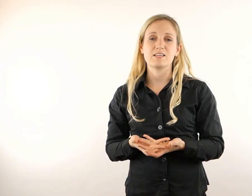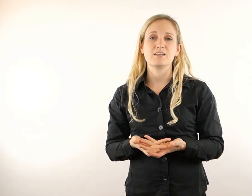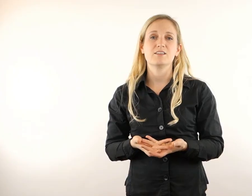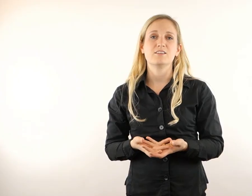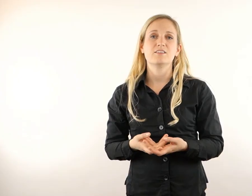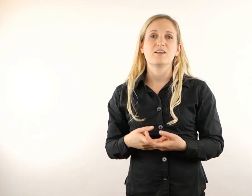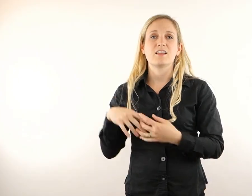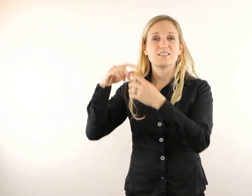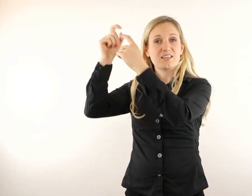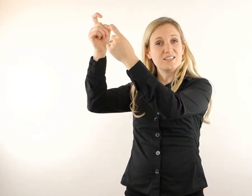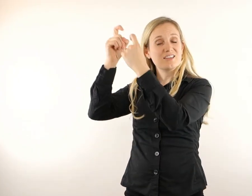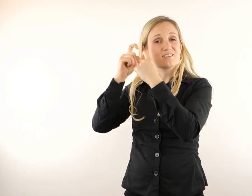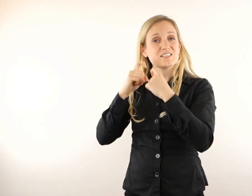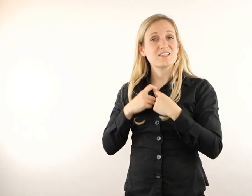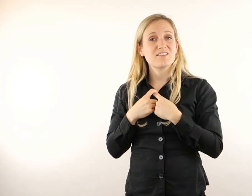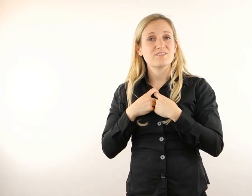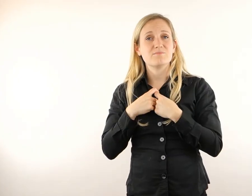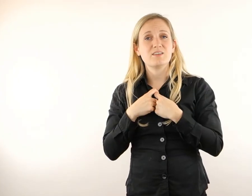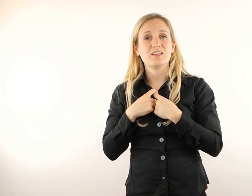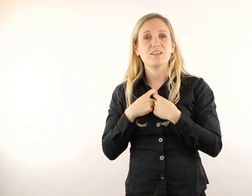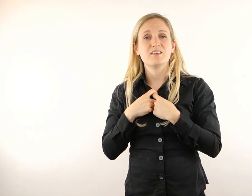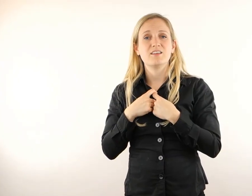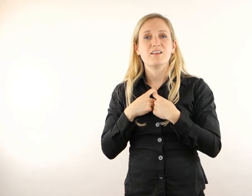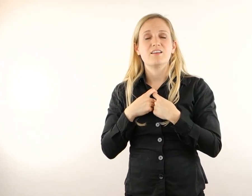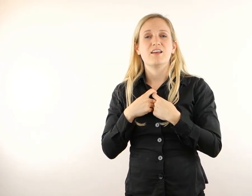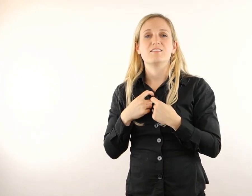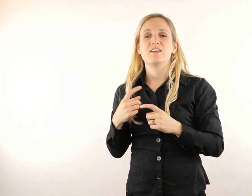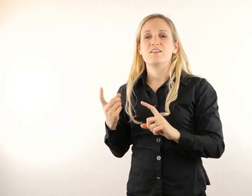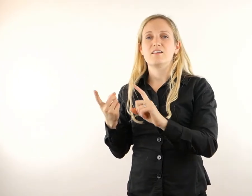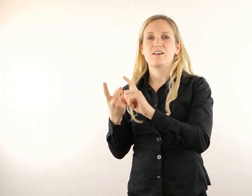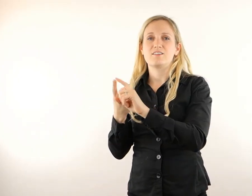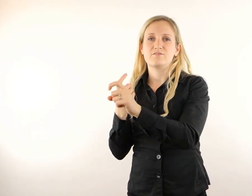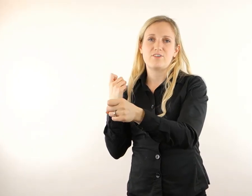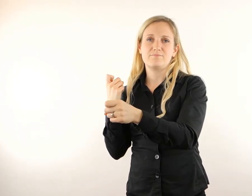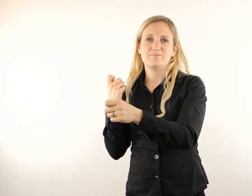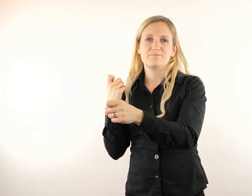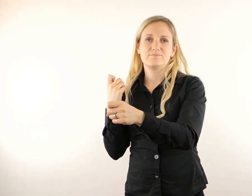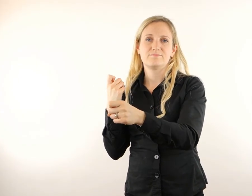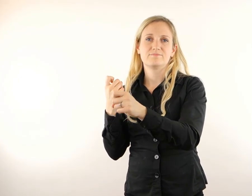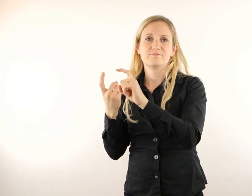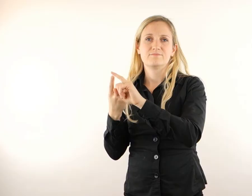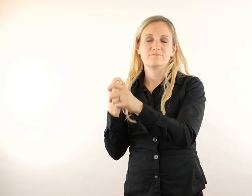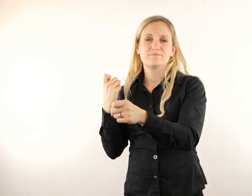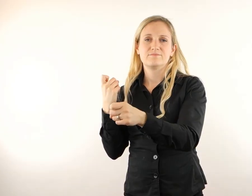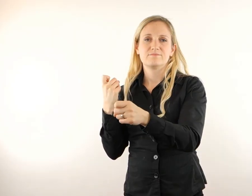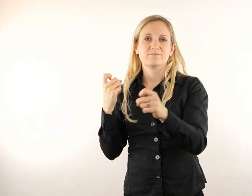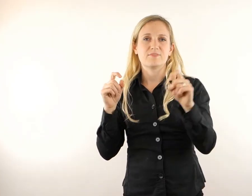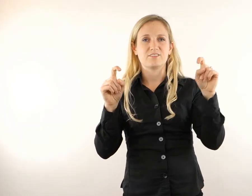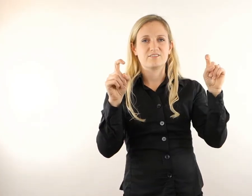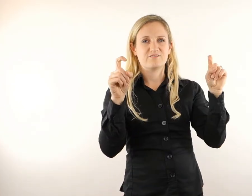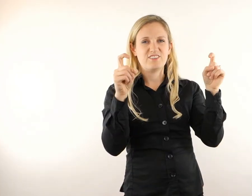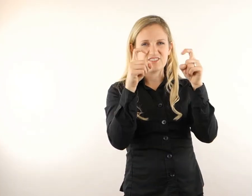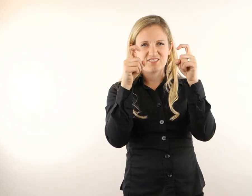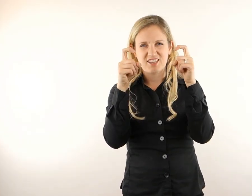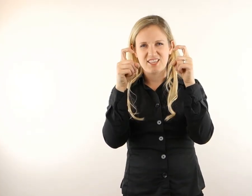Gethsemane. I say he gives this gift to me. And then do from. And your fingers are kind of like